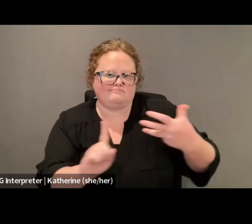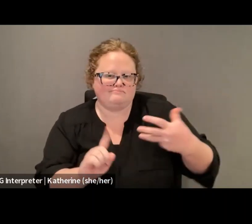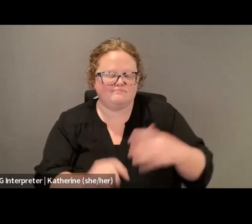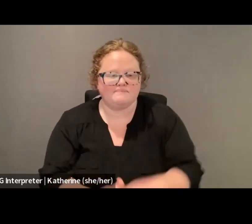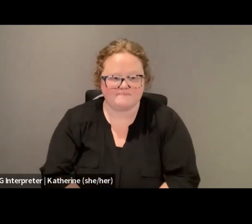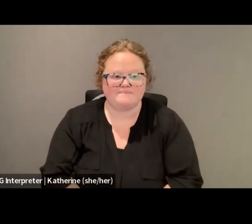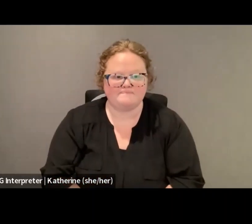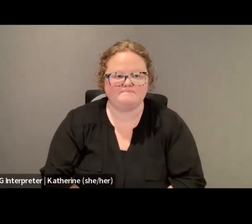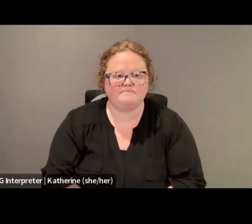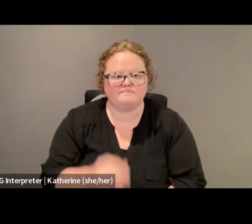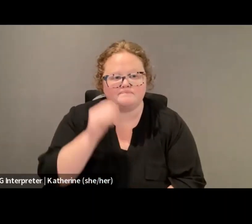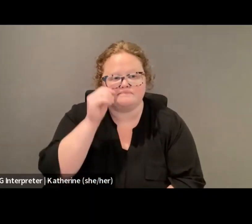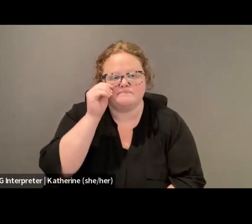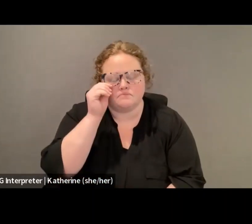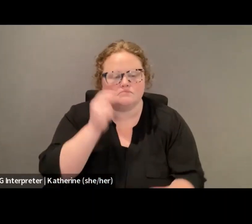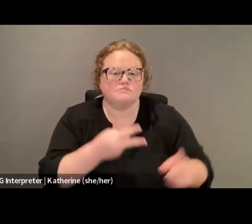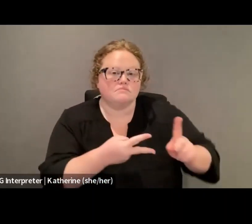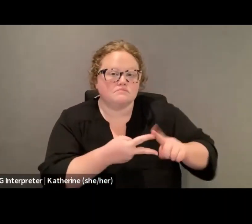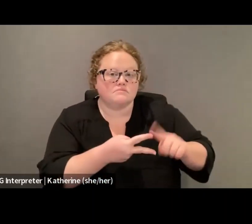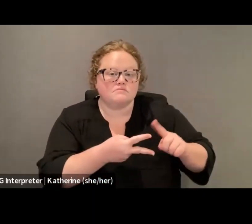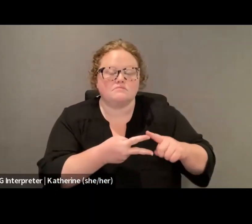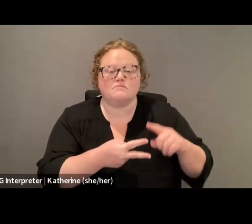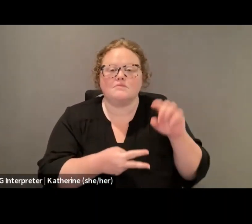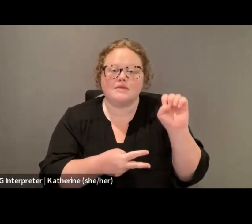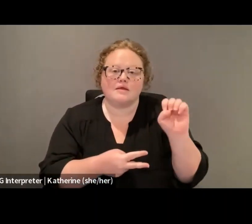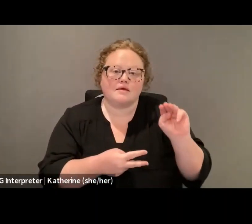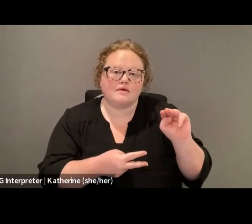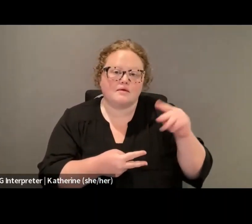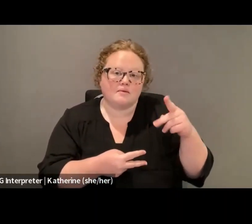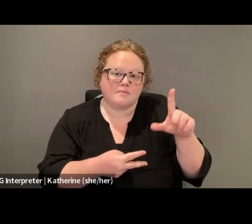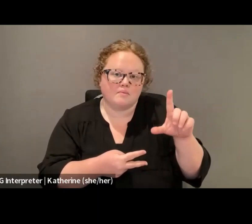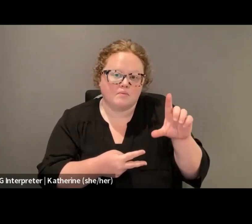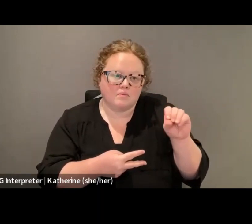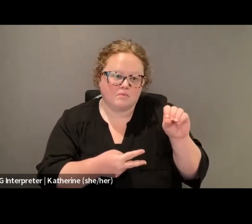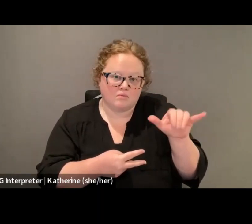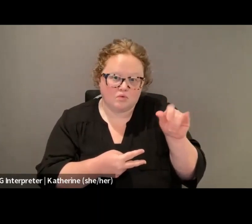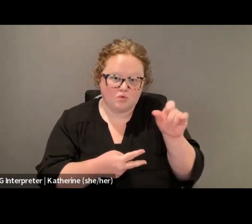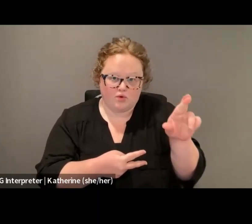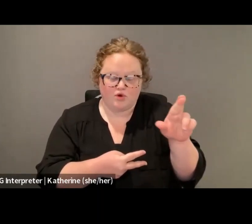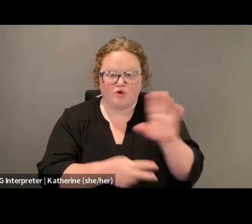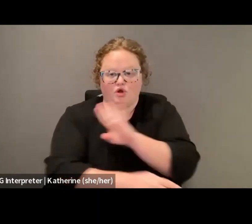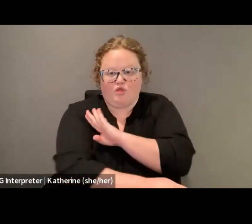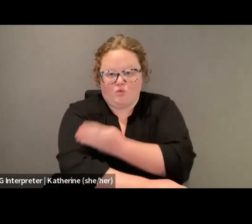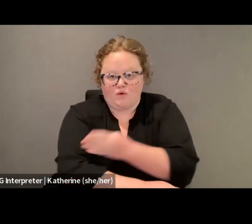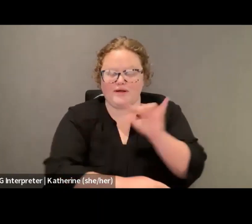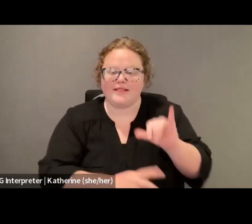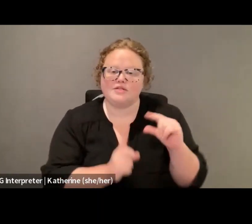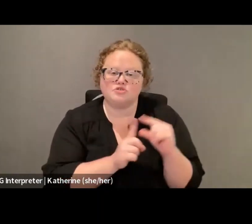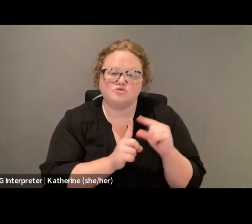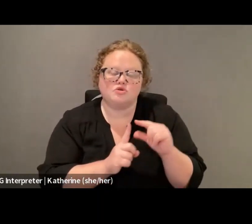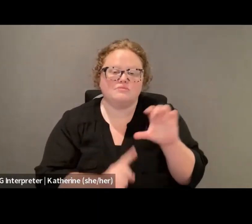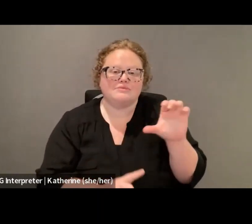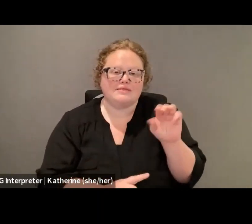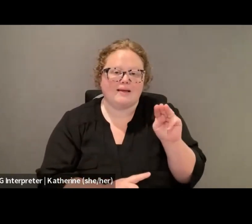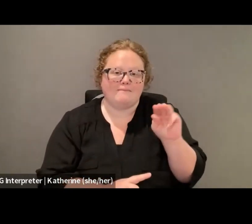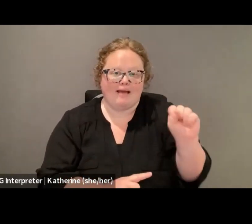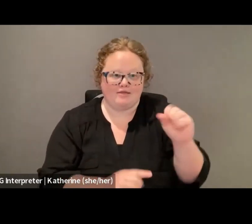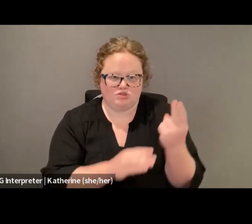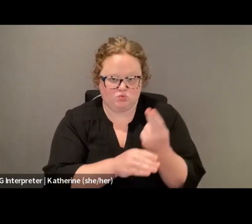So employer authority is a concept that it's a term that CMS uses, and it is a concept